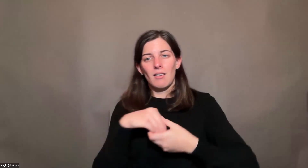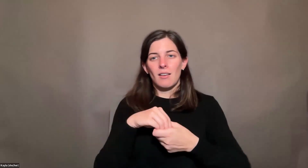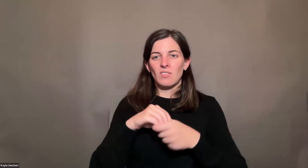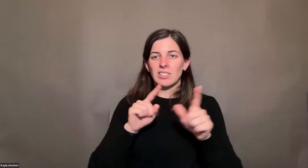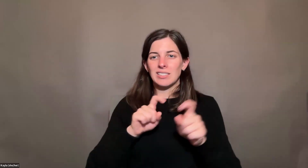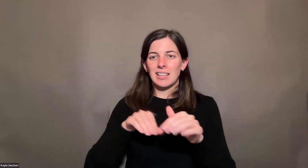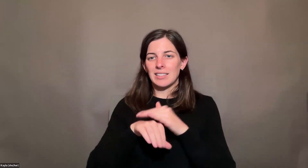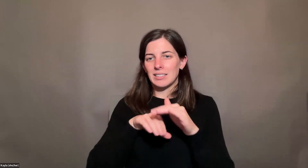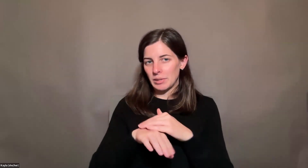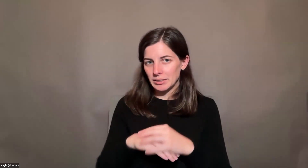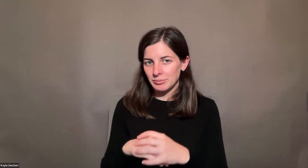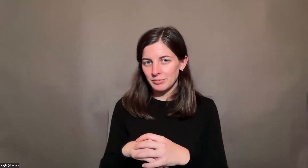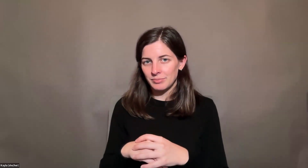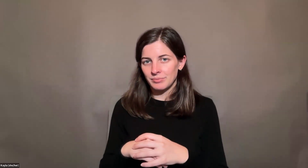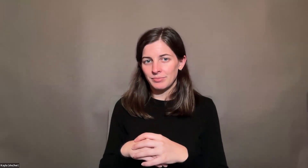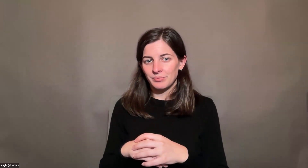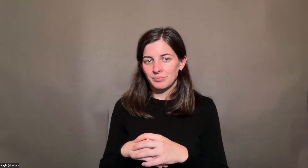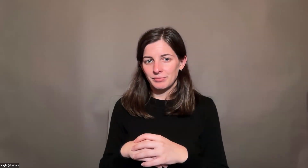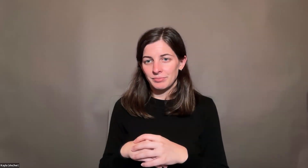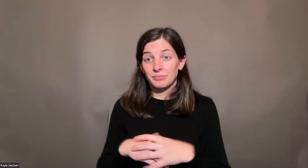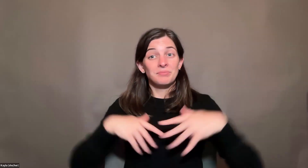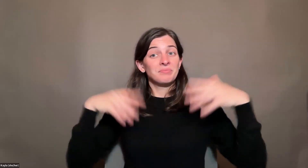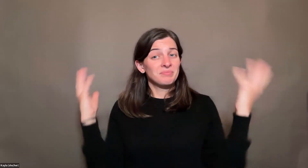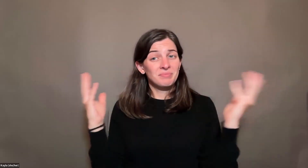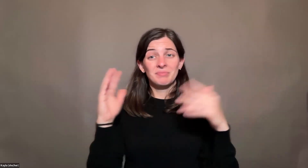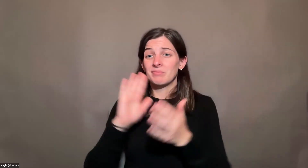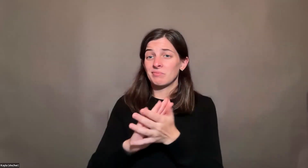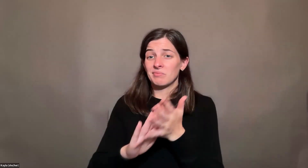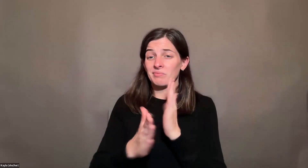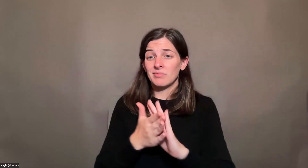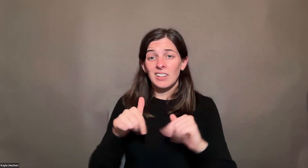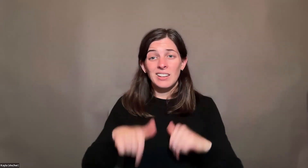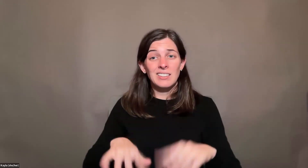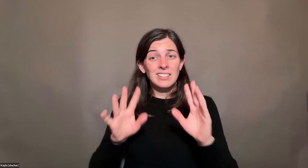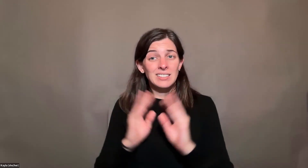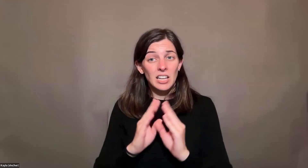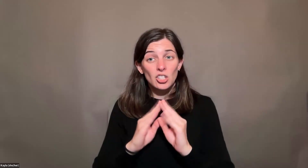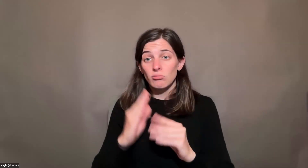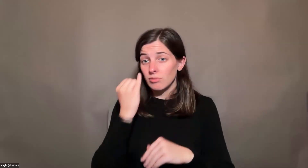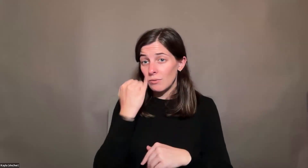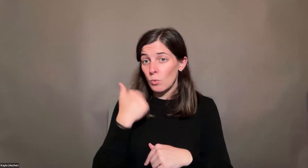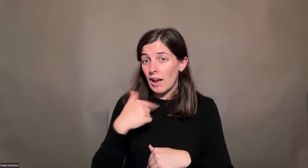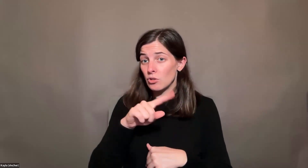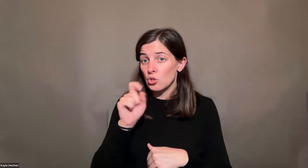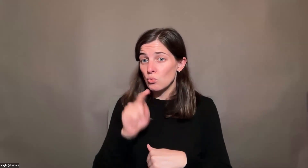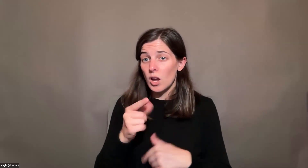use. Yeah, that's it for this session. If you have any question, let me